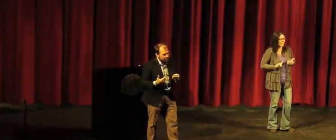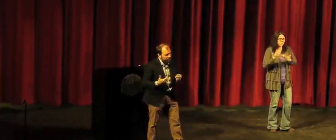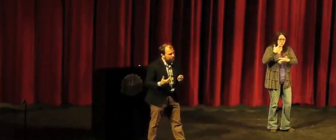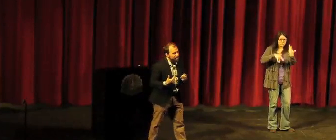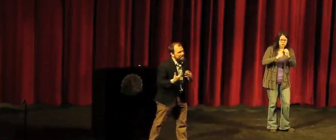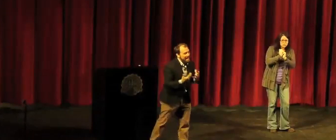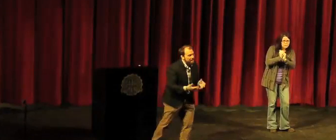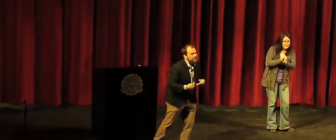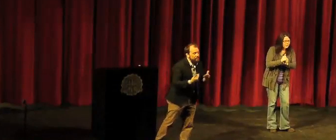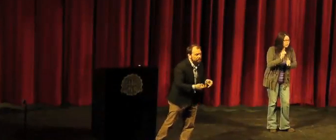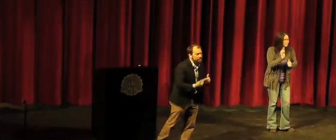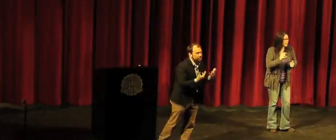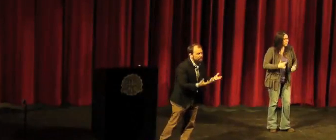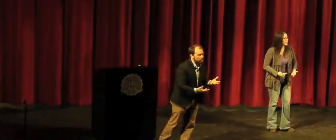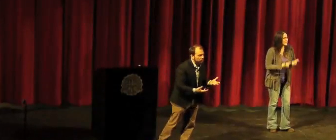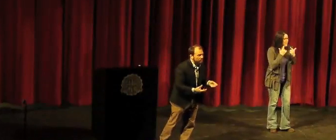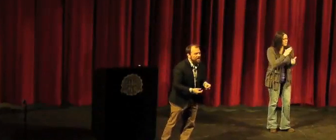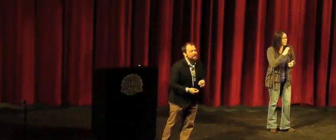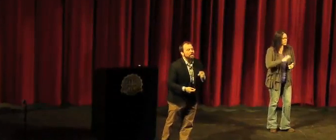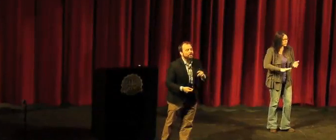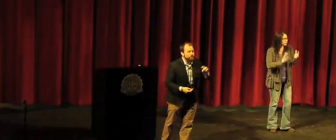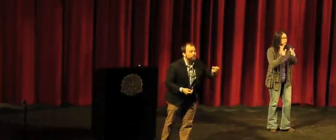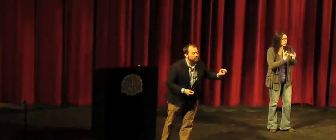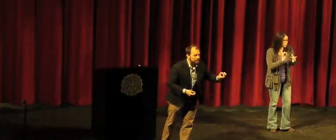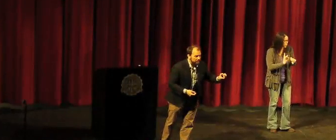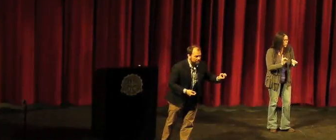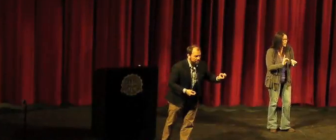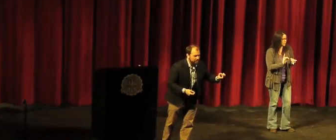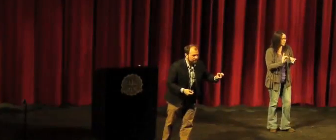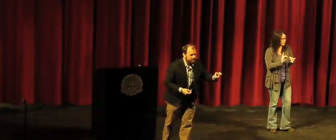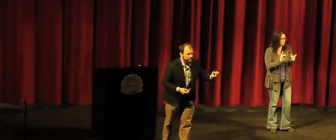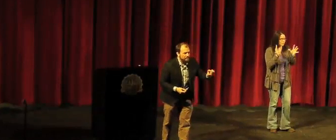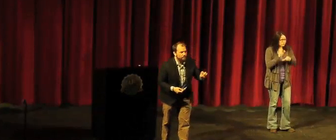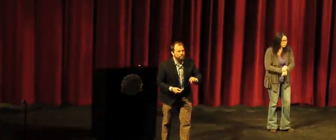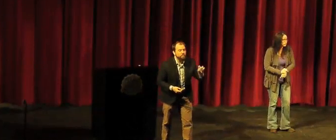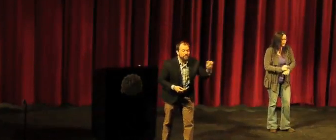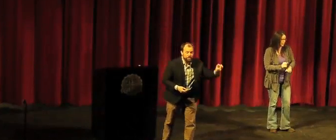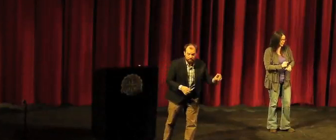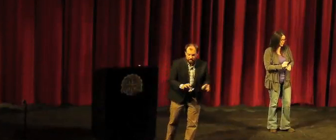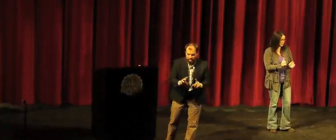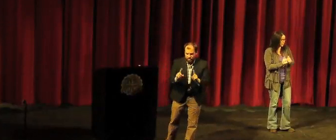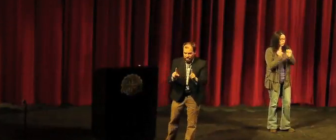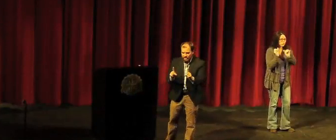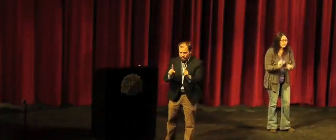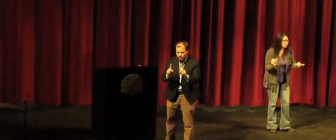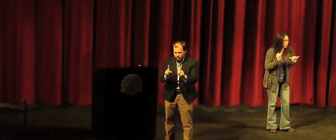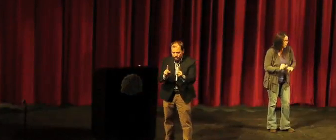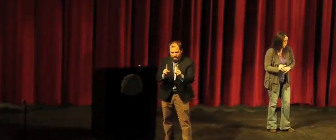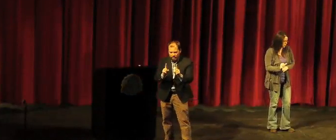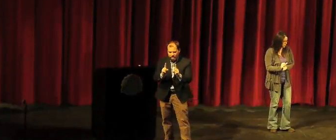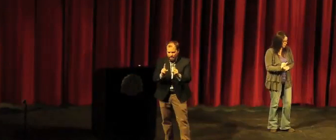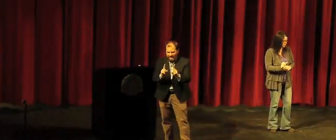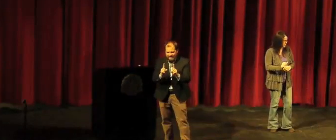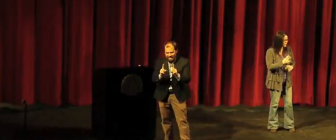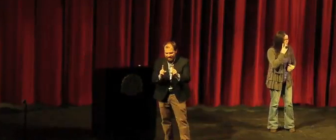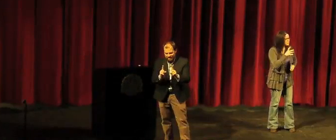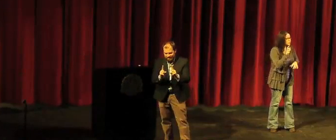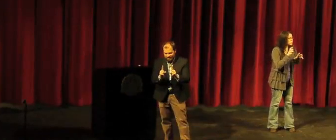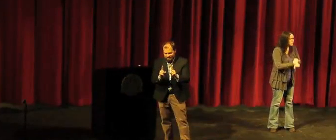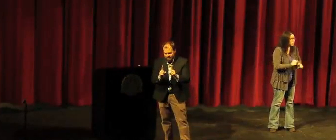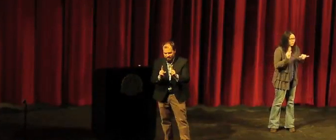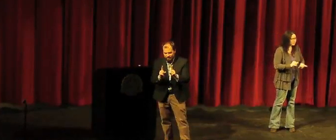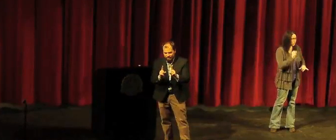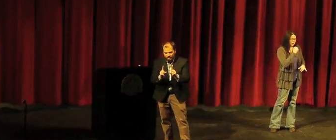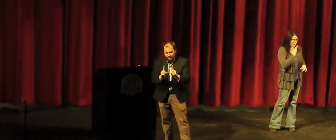together in which we inhabit the Christian story liturgically through rituals. Do you see that rituals now are not bad